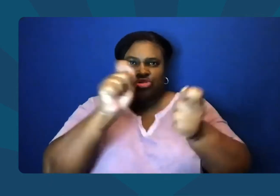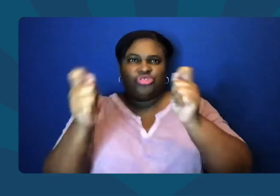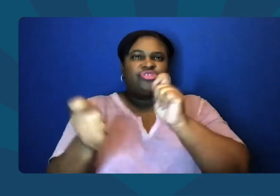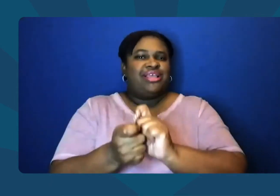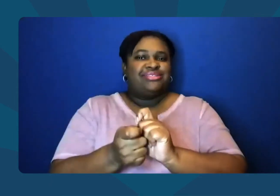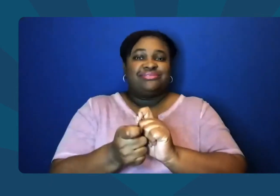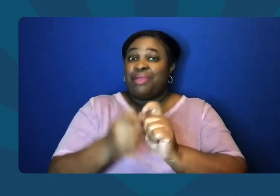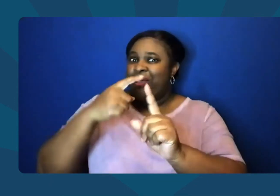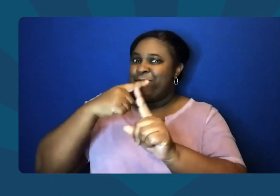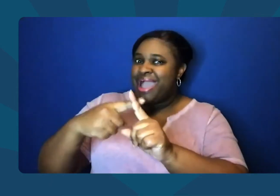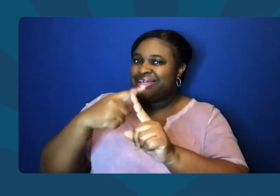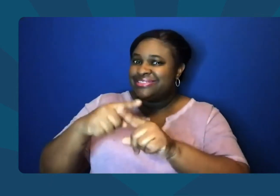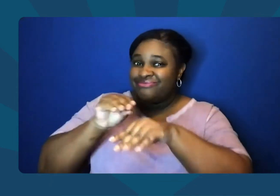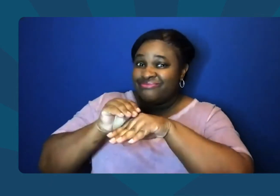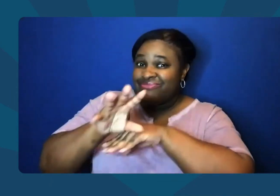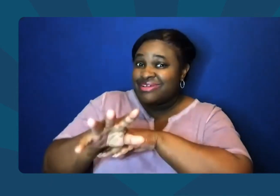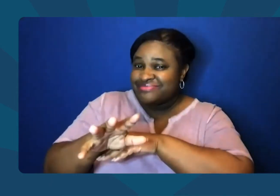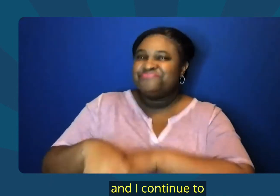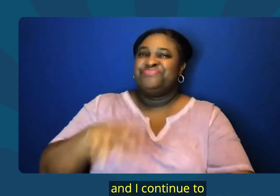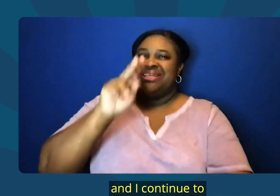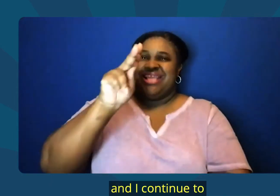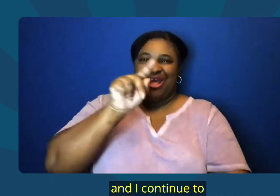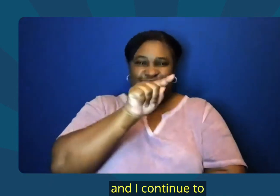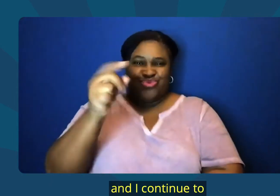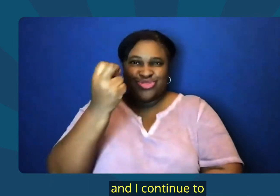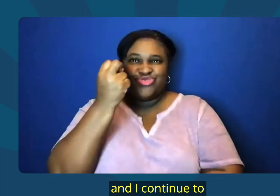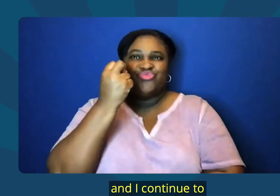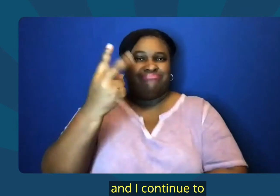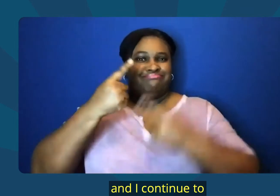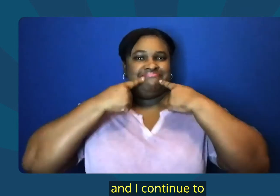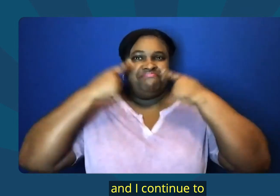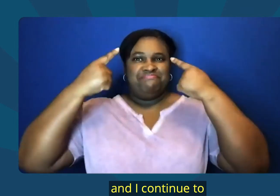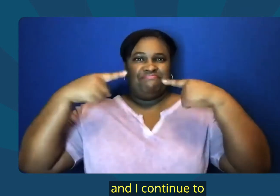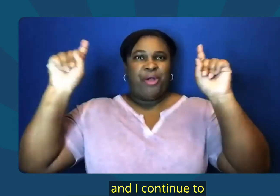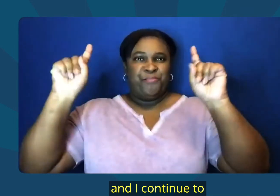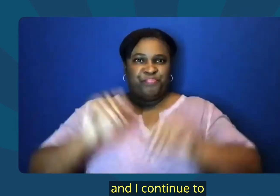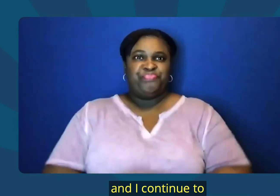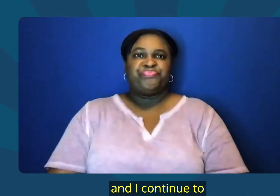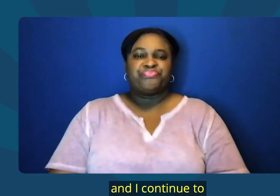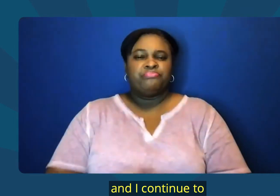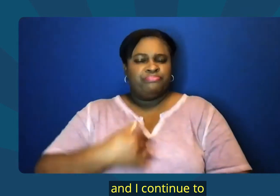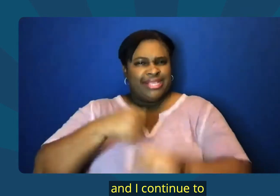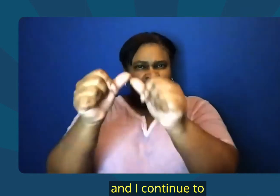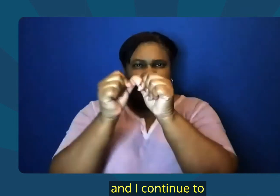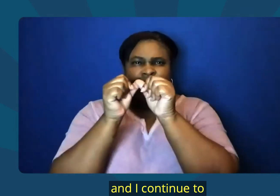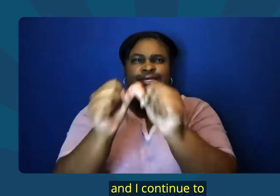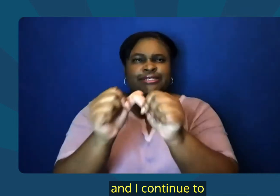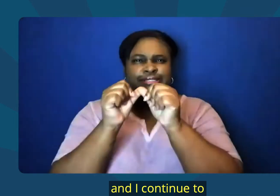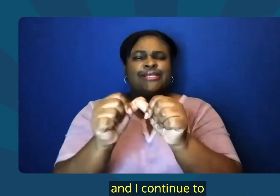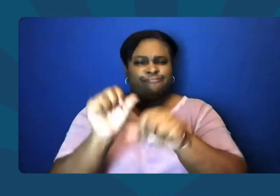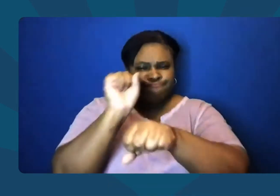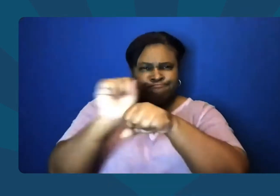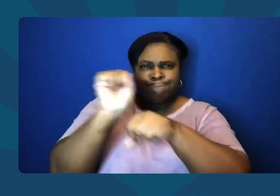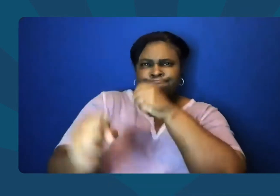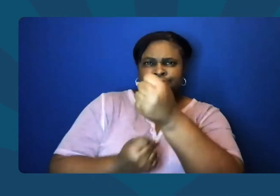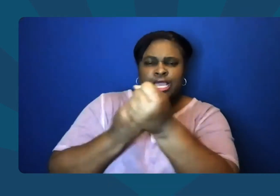K-12 students' performance. And I continue to advocate for real border security